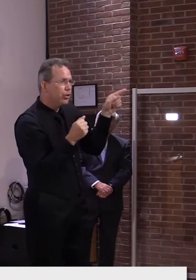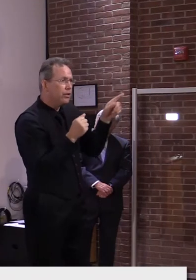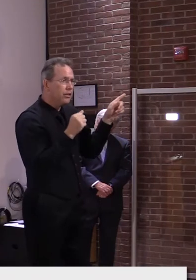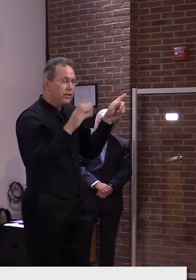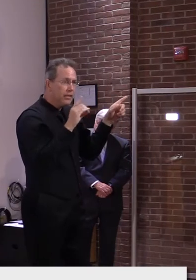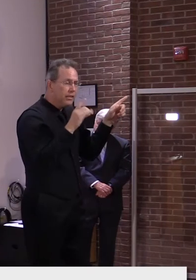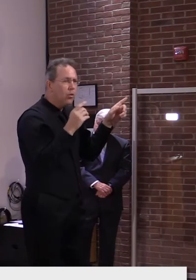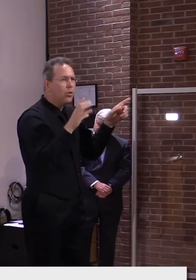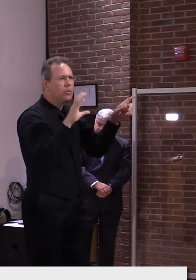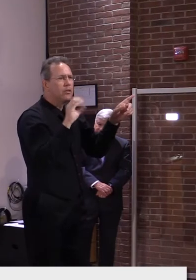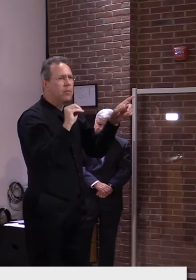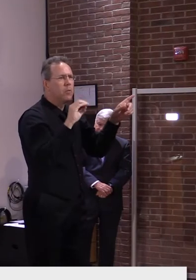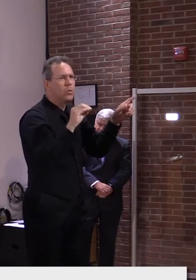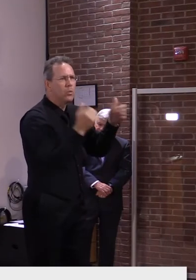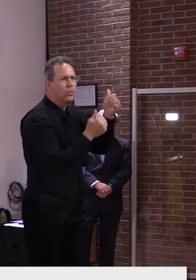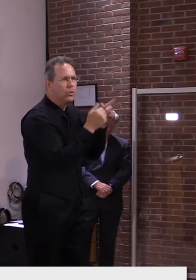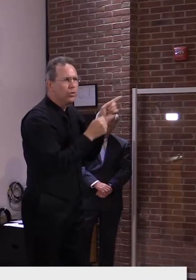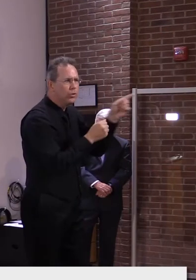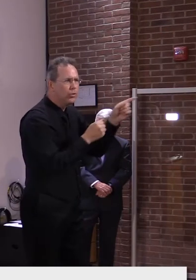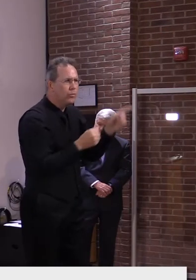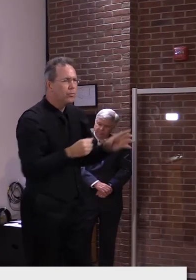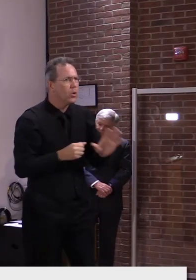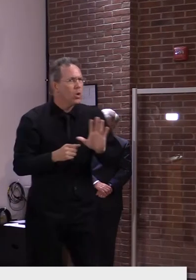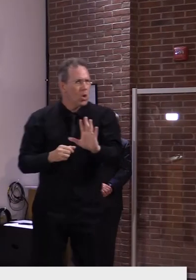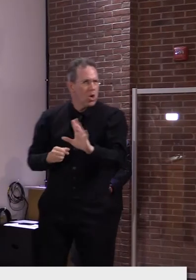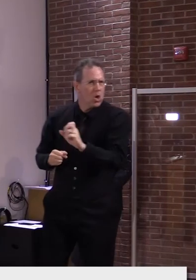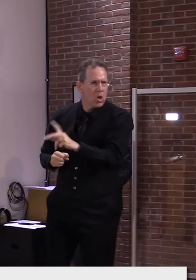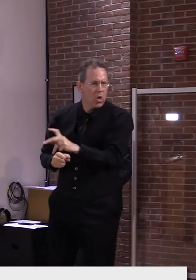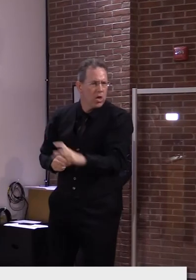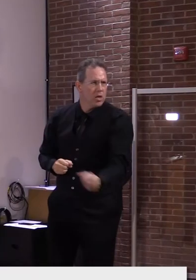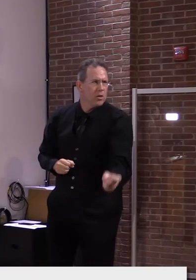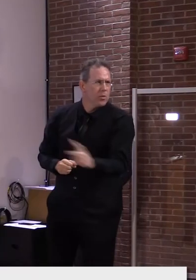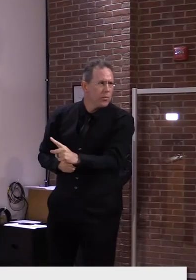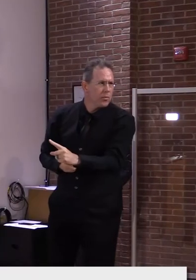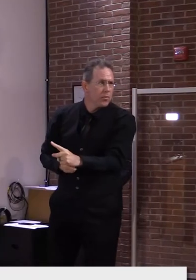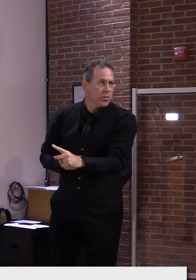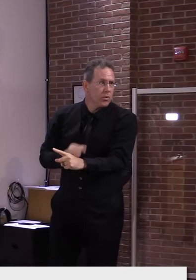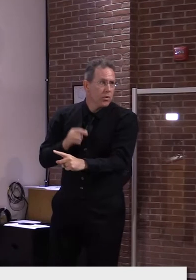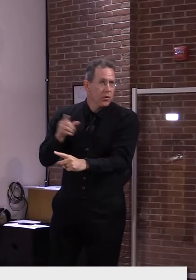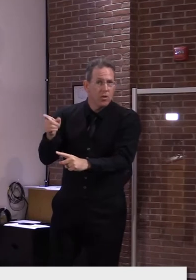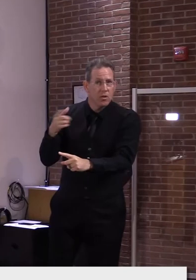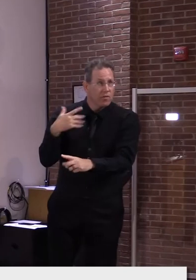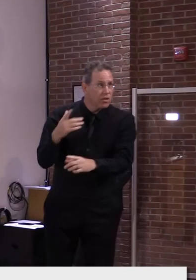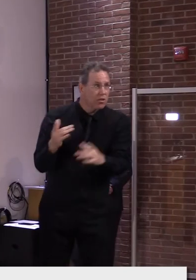And have you reached out to the CDC on your own to compare notes?